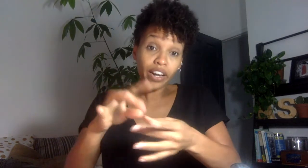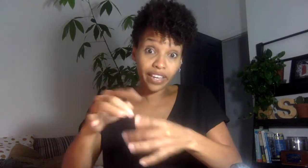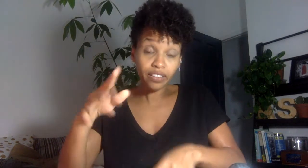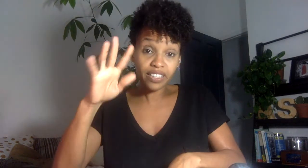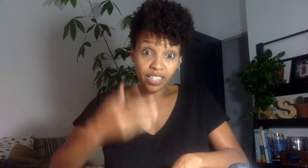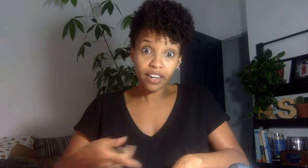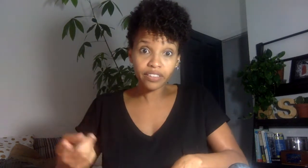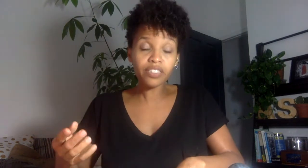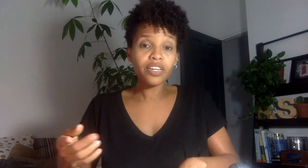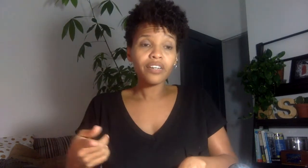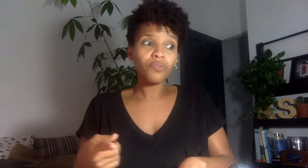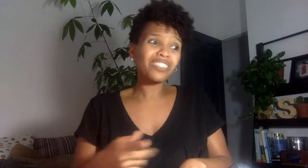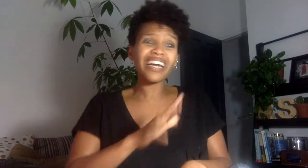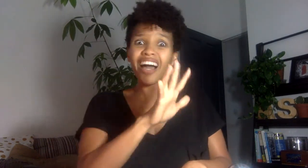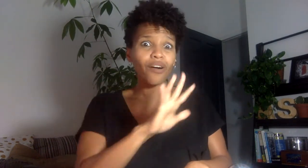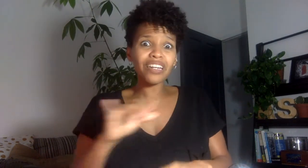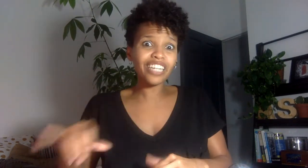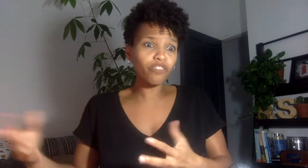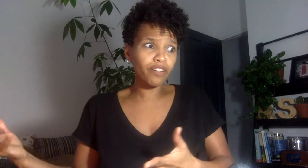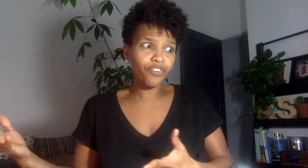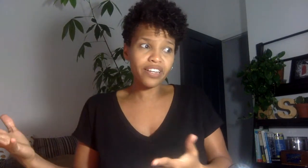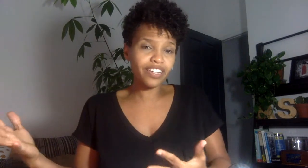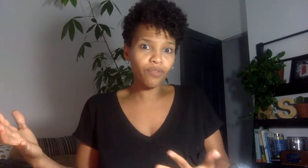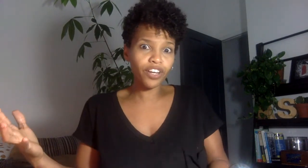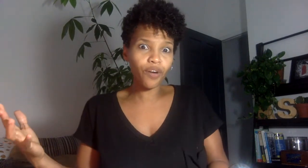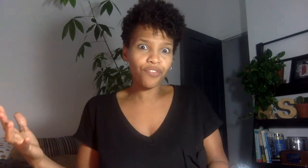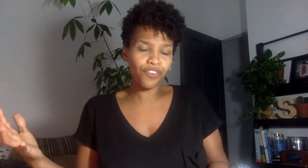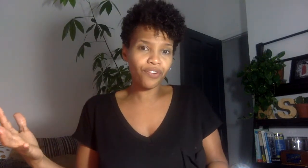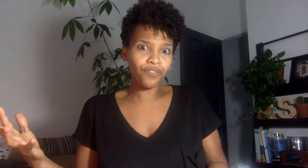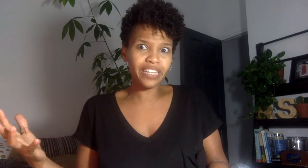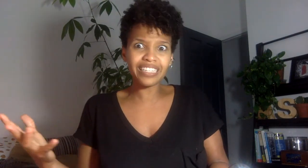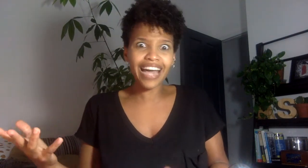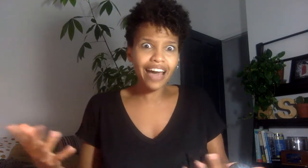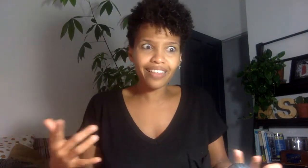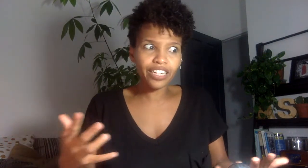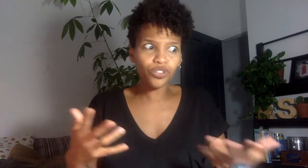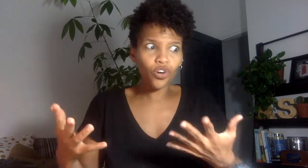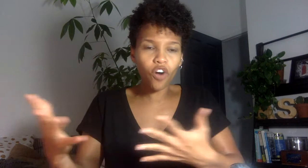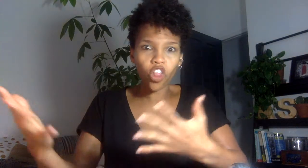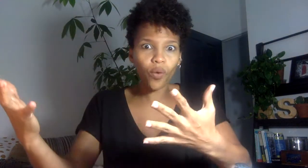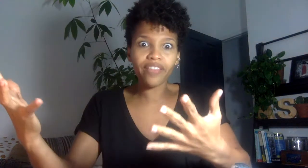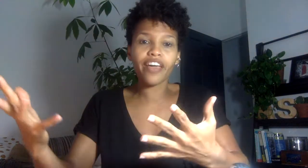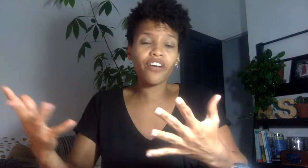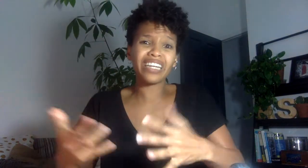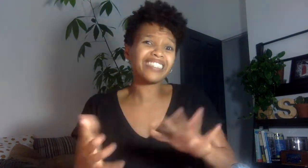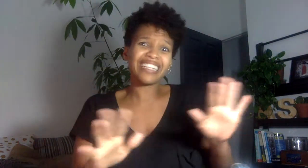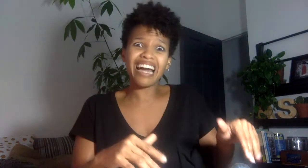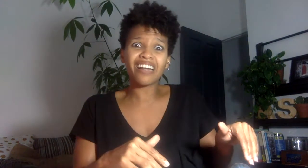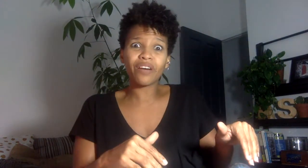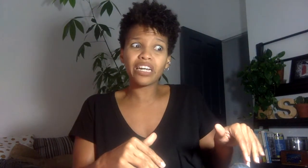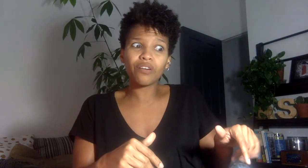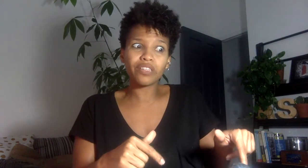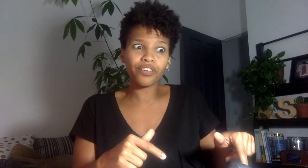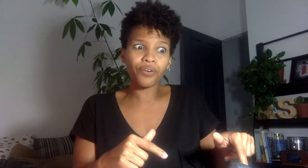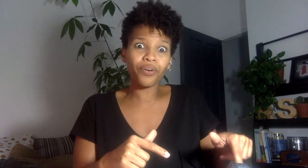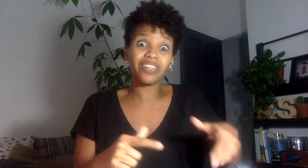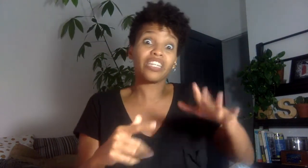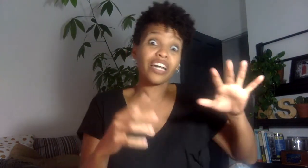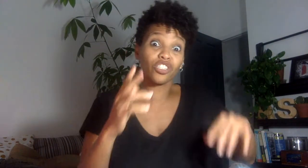talking, the son, was like, oh, I want to stay here with my friends. I don't want to go with you. And the dad drove all the way there and he's like, nah, I don't want to go with you. And then he had to drove